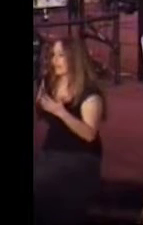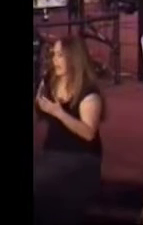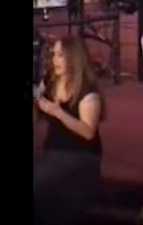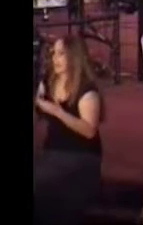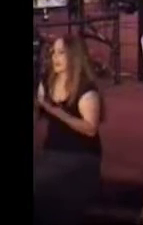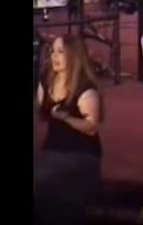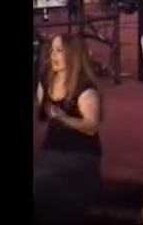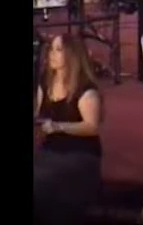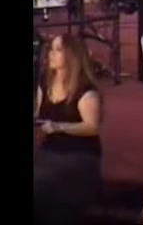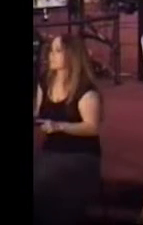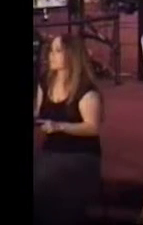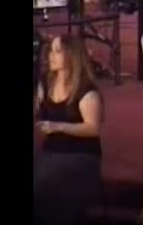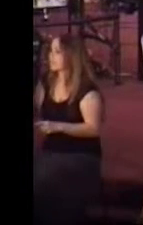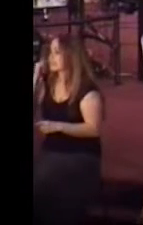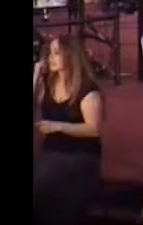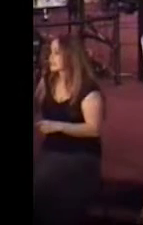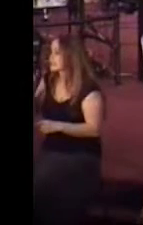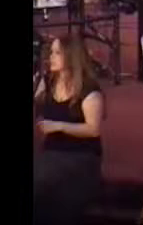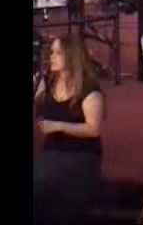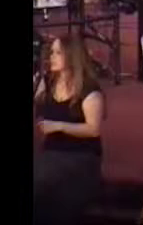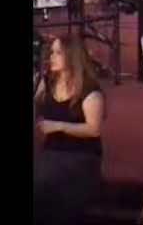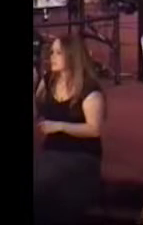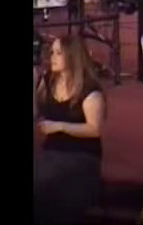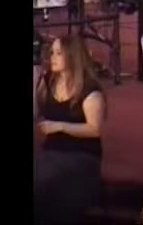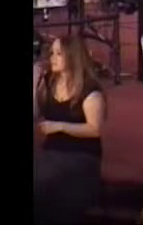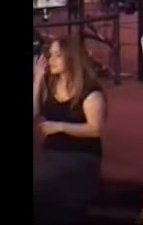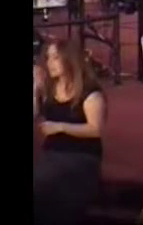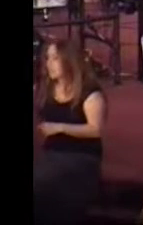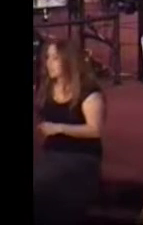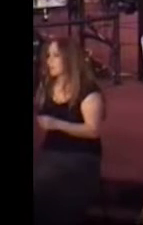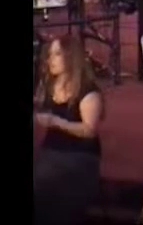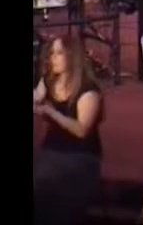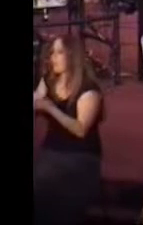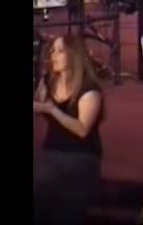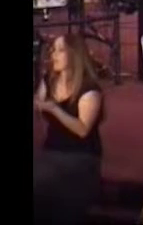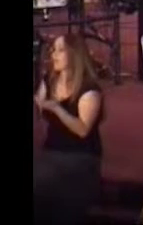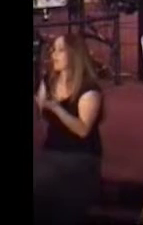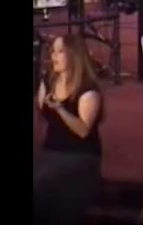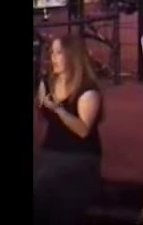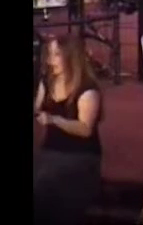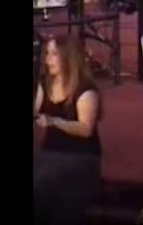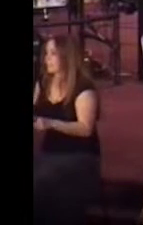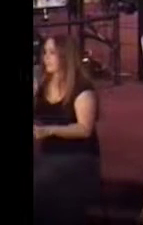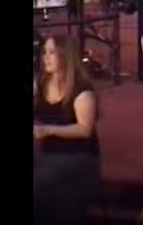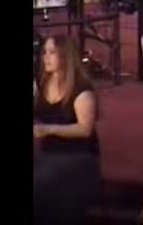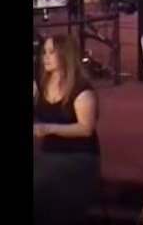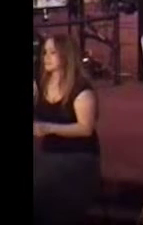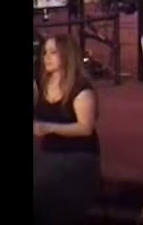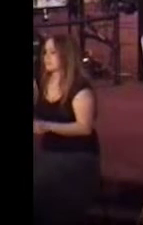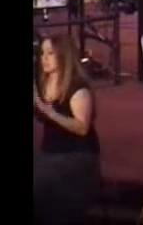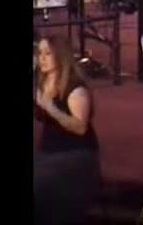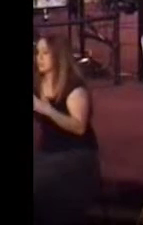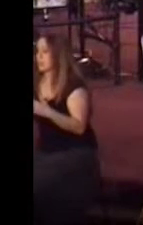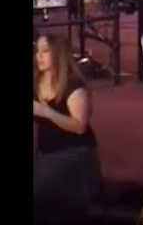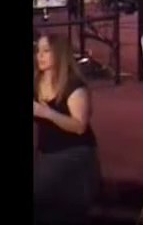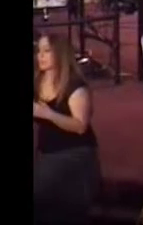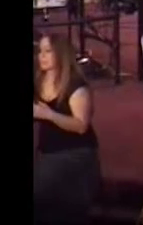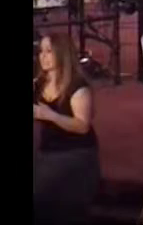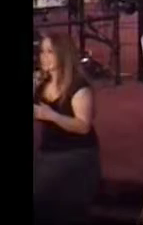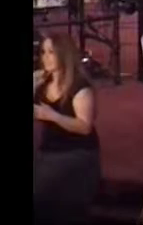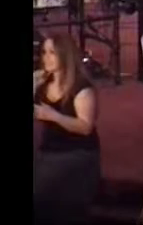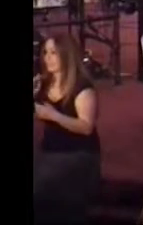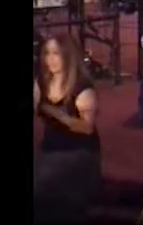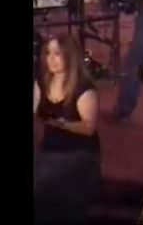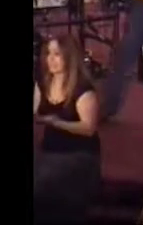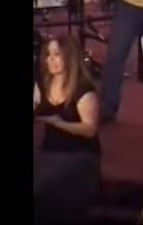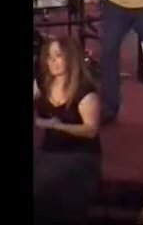if you don't even know that the miracle that you're praying for is going to happen, you just don't even know, and it's not even here yet, and it hasn't even